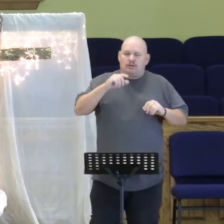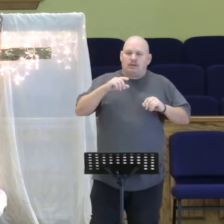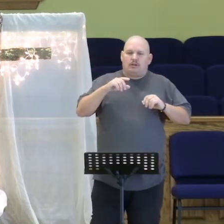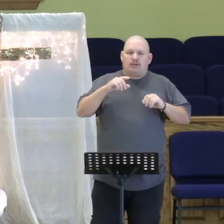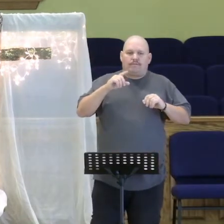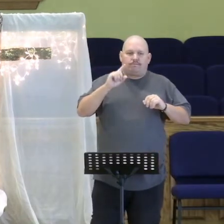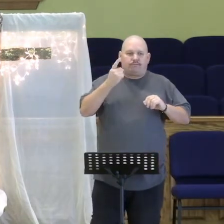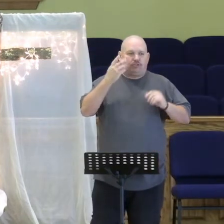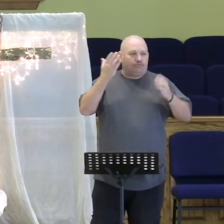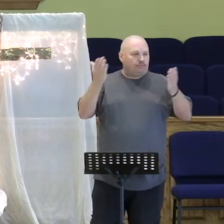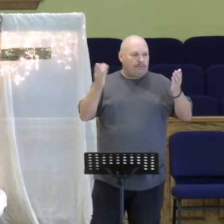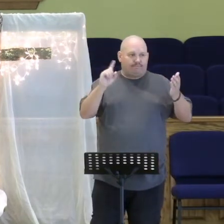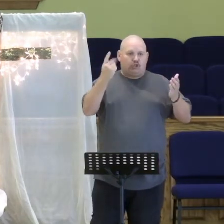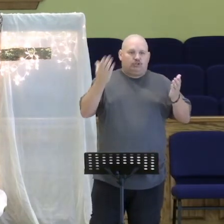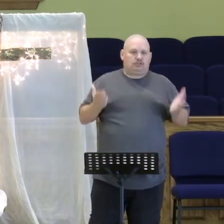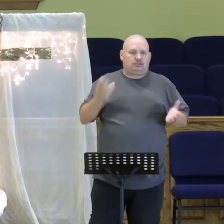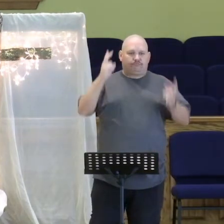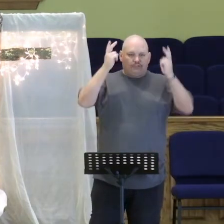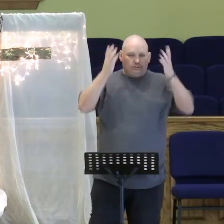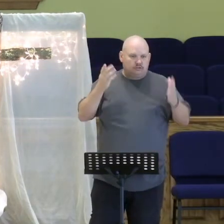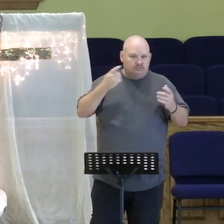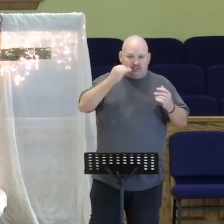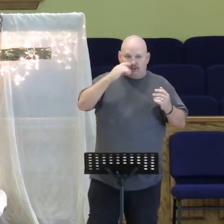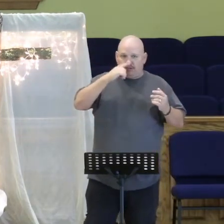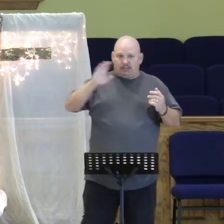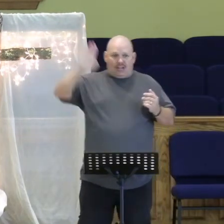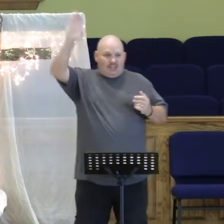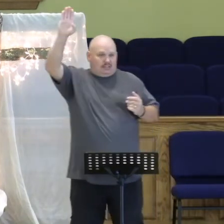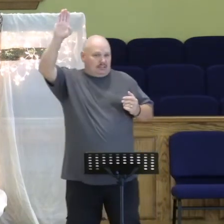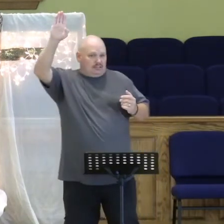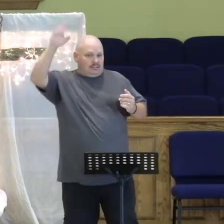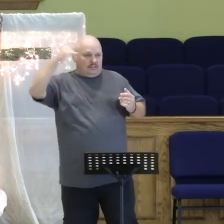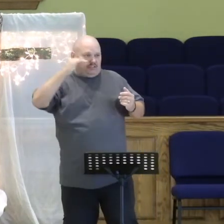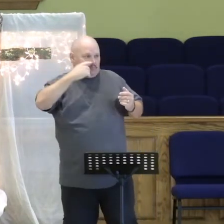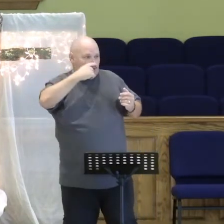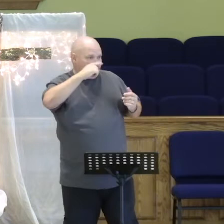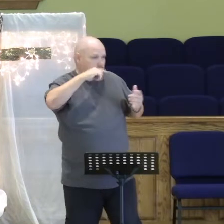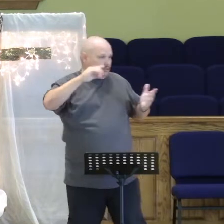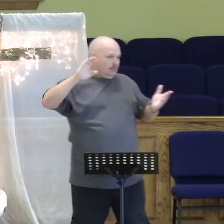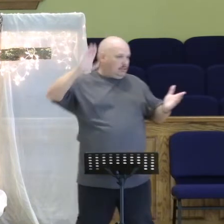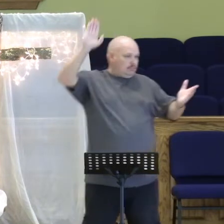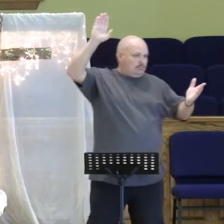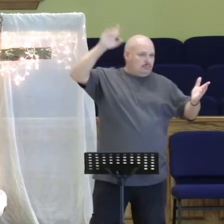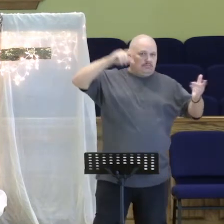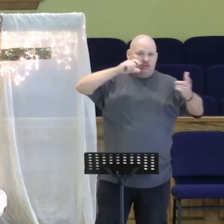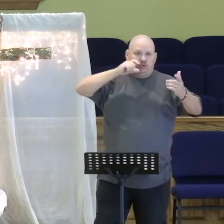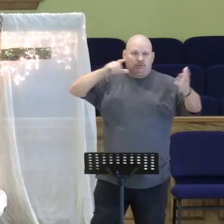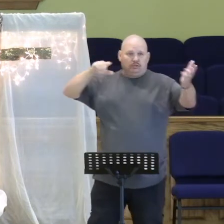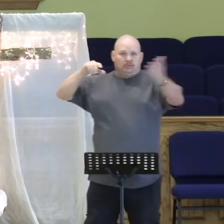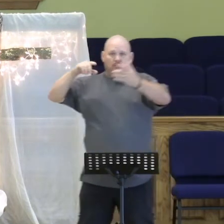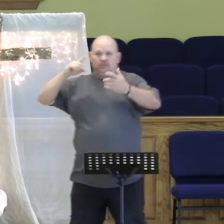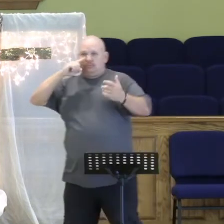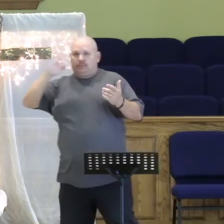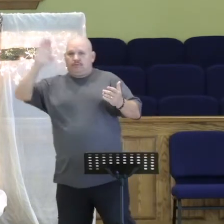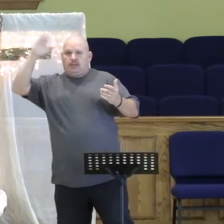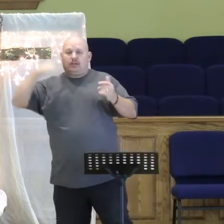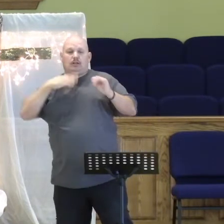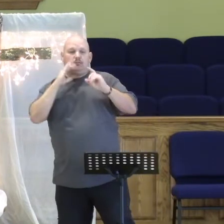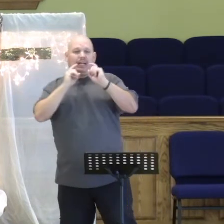Okay, so is there a first-time visitor here tonight? If you wouldn't mind raising your hand, please. If anyone's a first-time